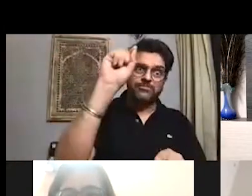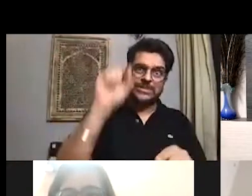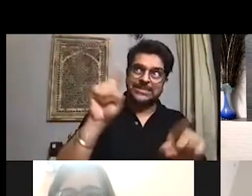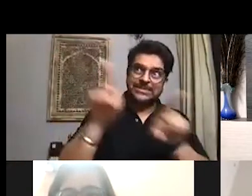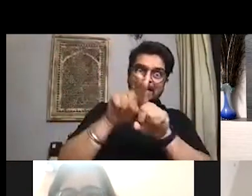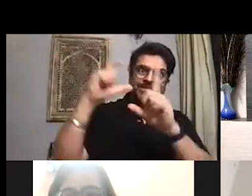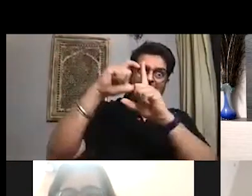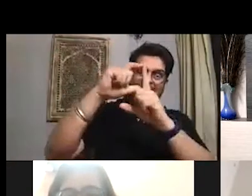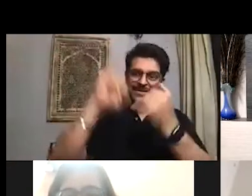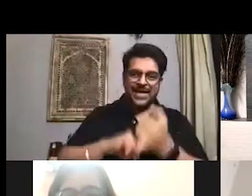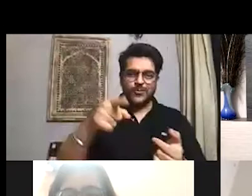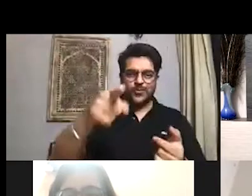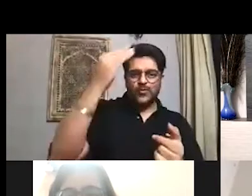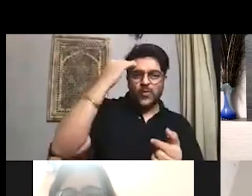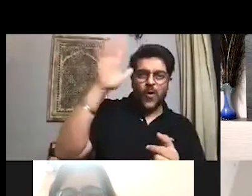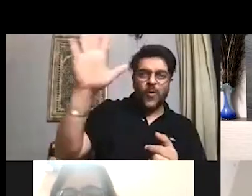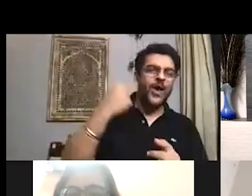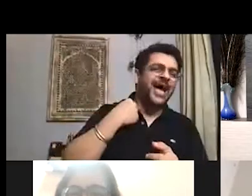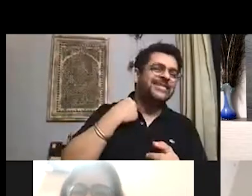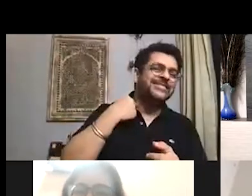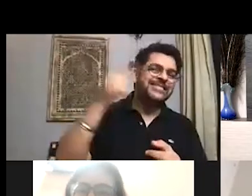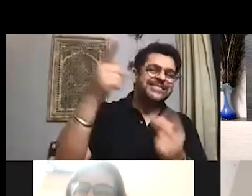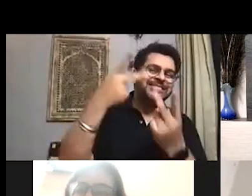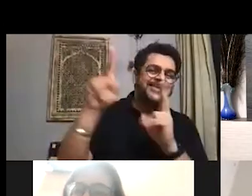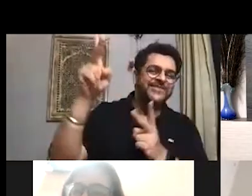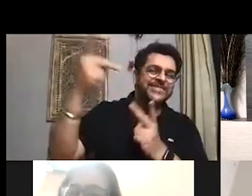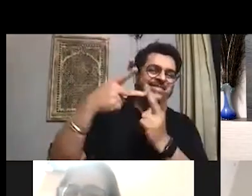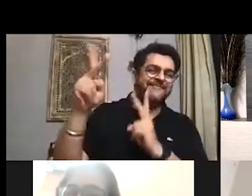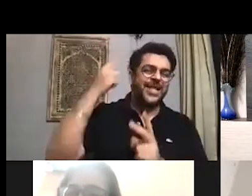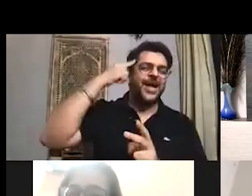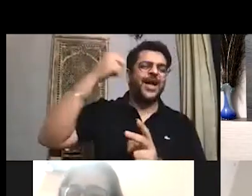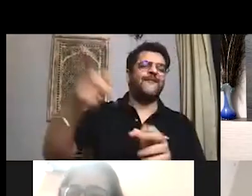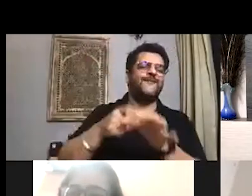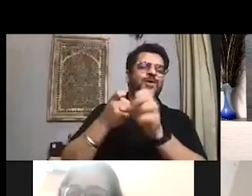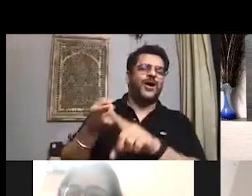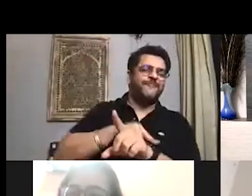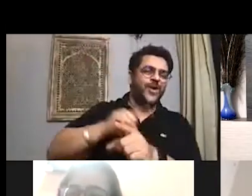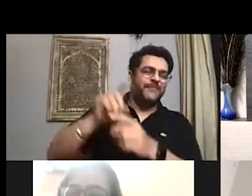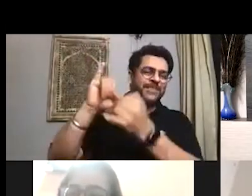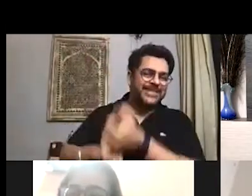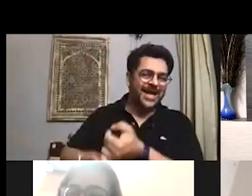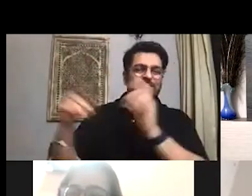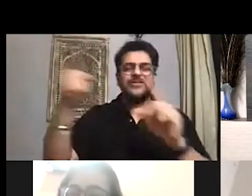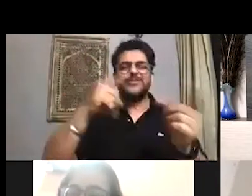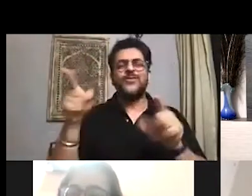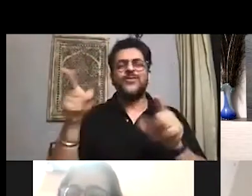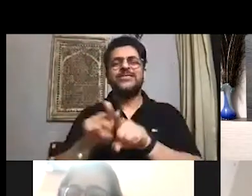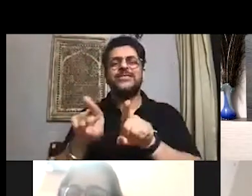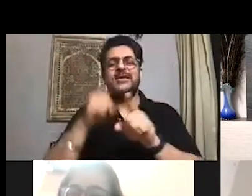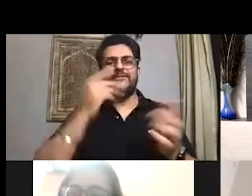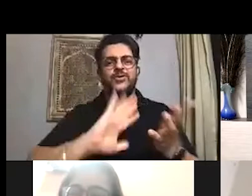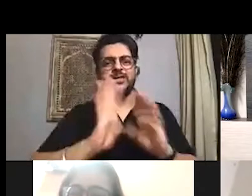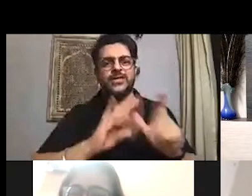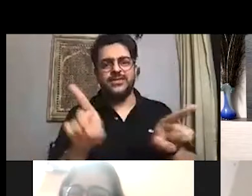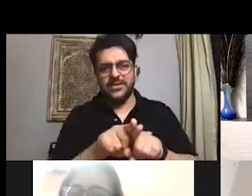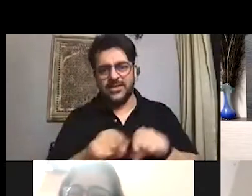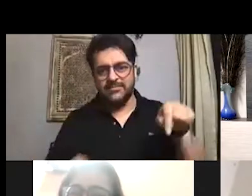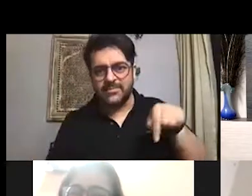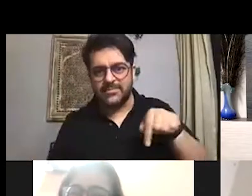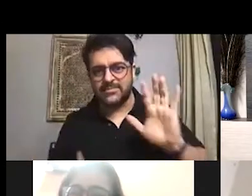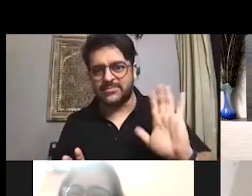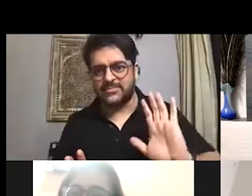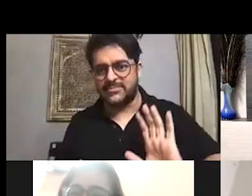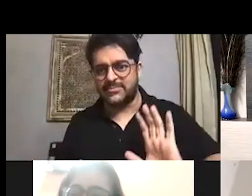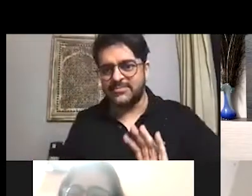standardized across the country. And in Delhi, they have their own signs. In Kerala, they have their own signs. It's a little easy